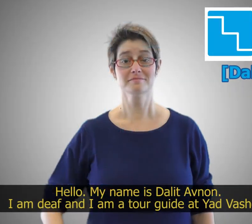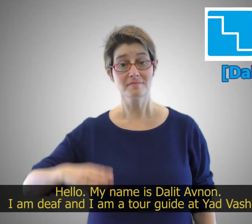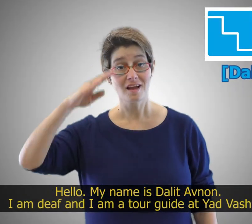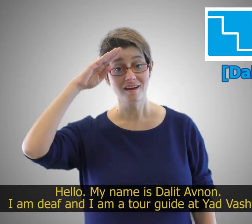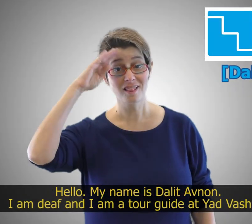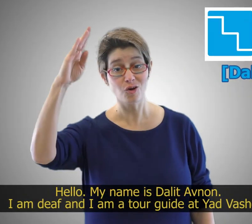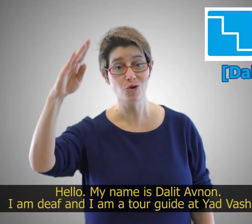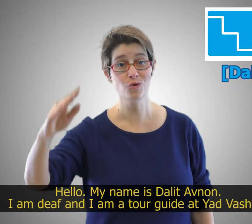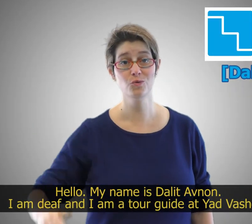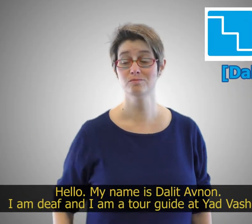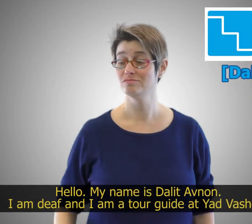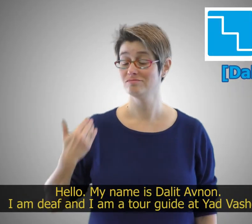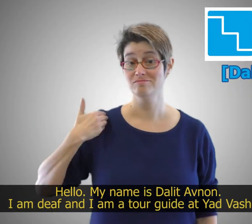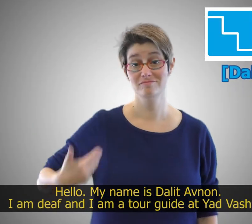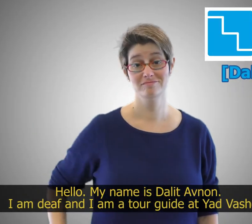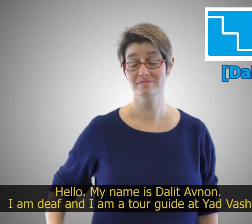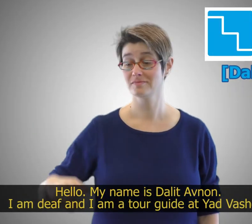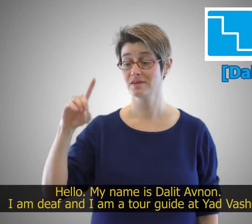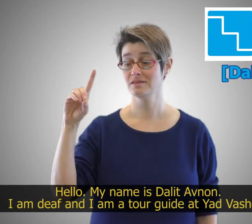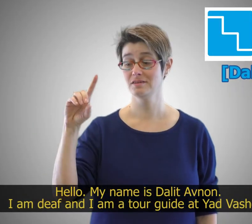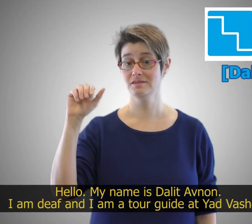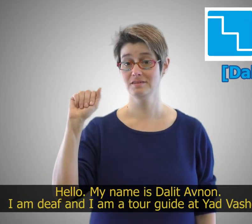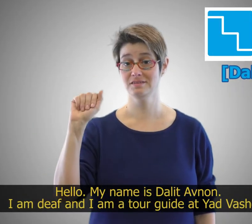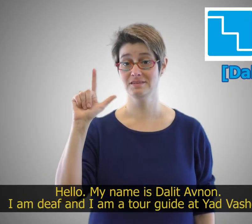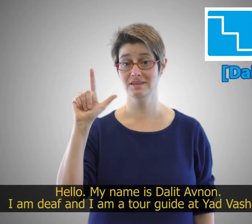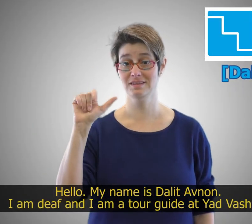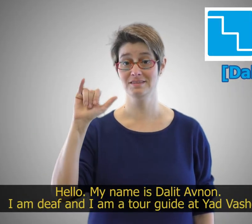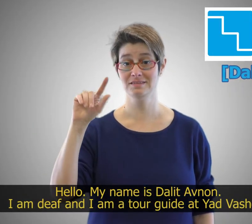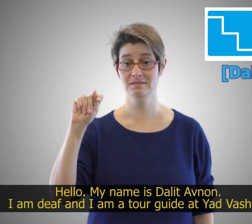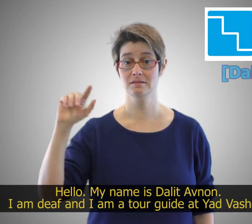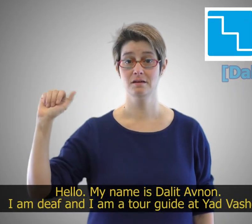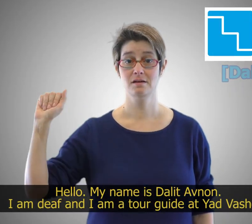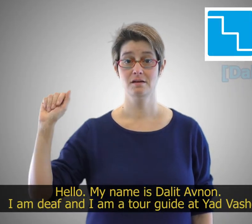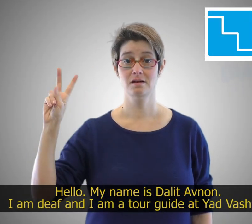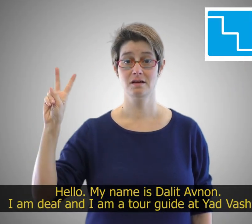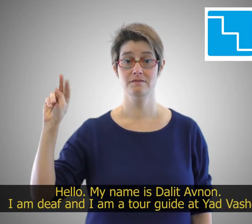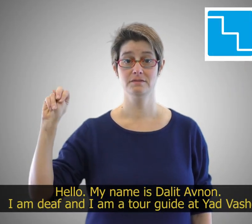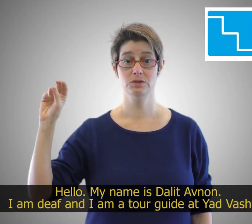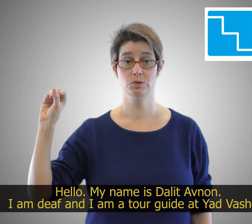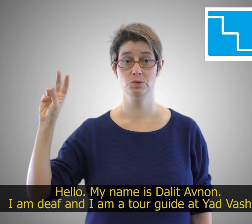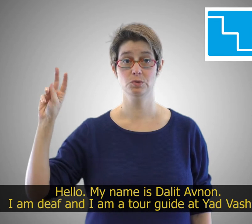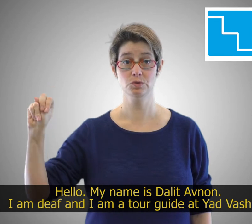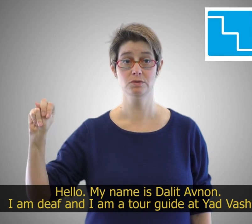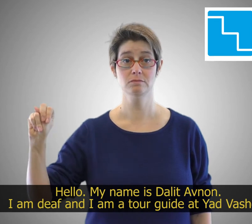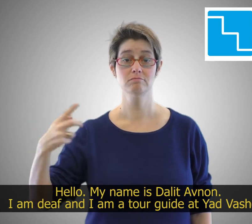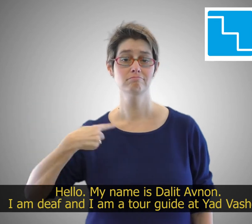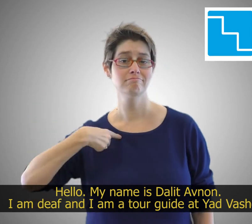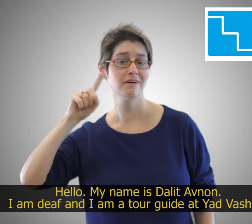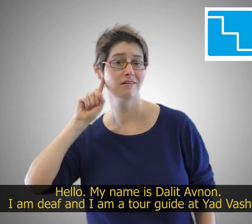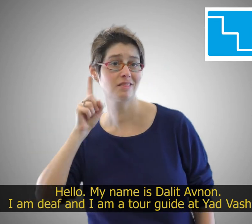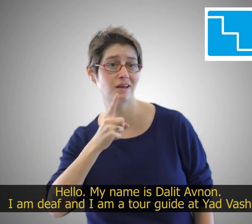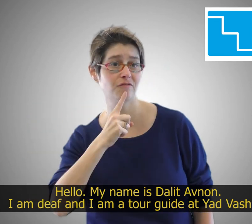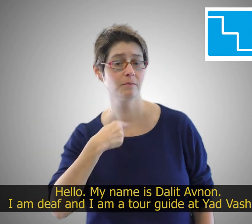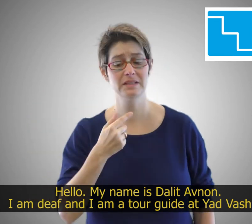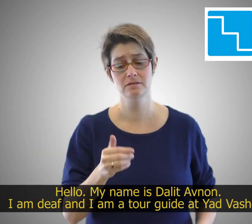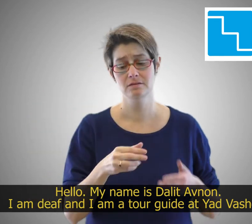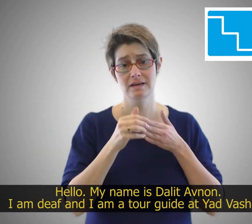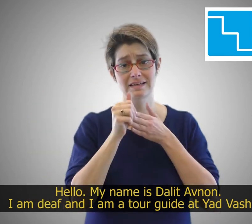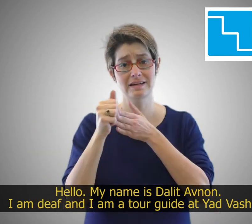Hello, my name is Dalit Avnon. I am deaf and I